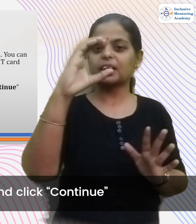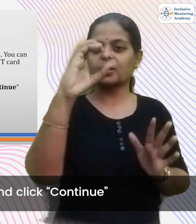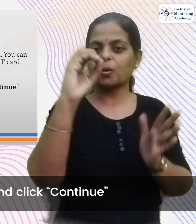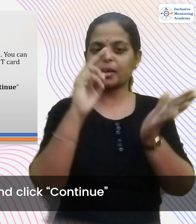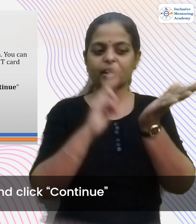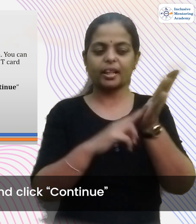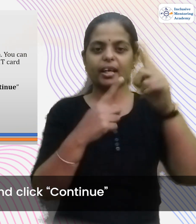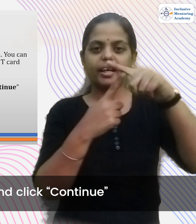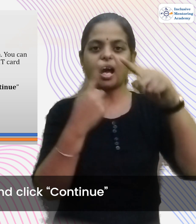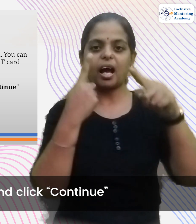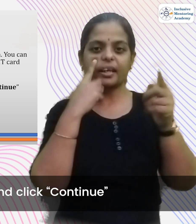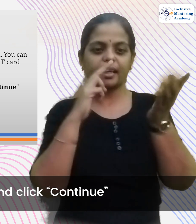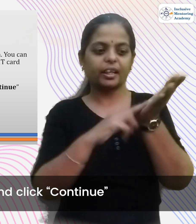Select your option and click Continue.